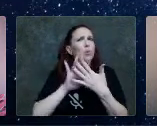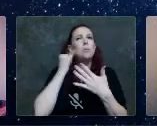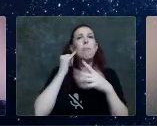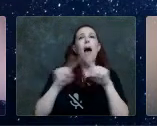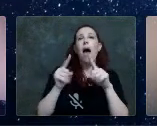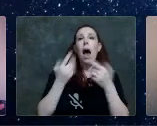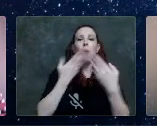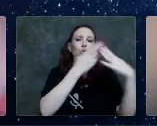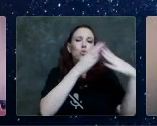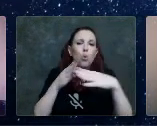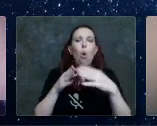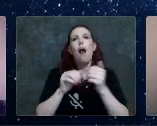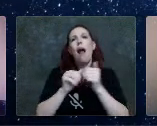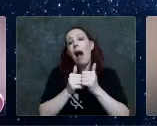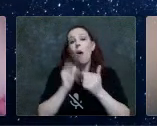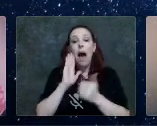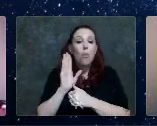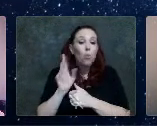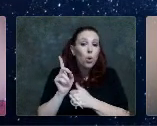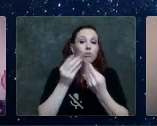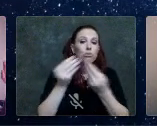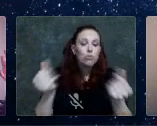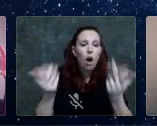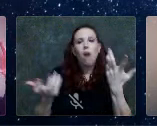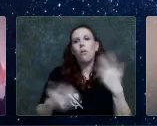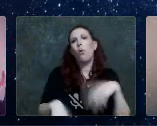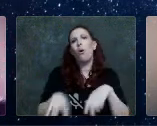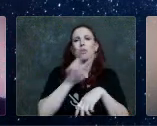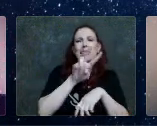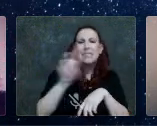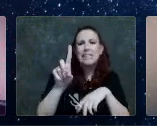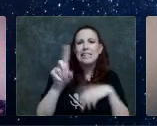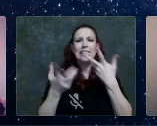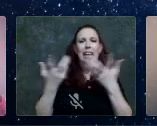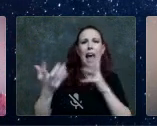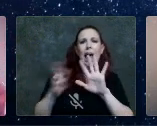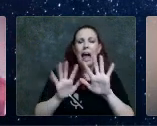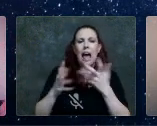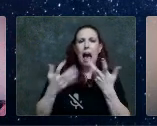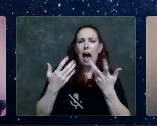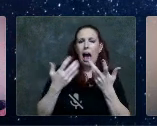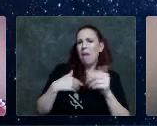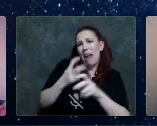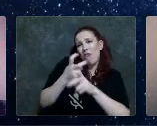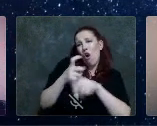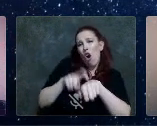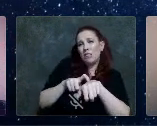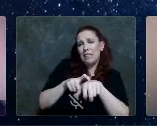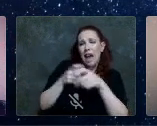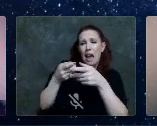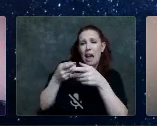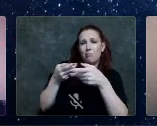problem. Oh, this is on 2-dimensional arrays and I'm having a little bit of trouble navigating like nested arrays, but here's what I would do if it were a single